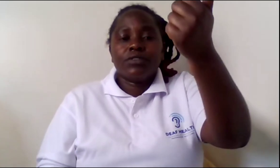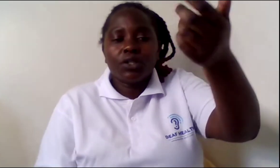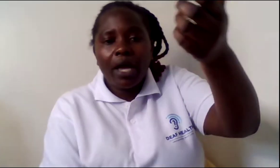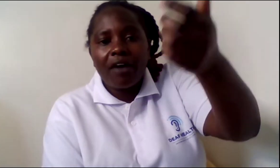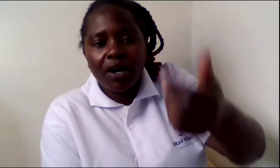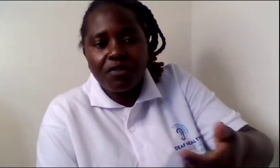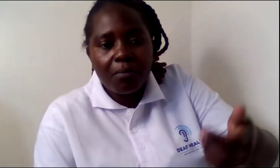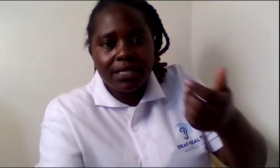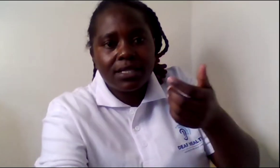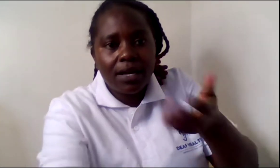So we have one from Lensa.